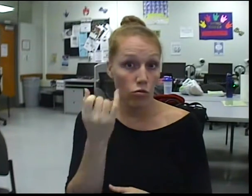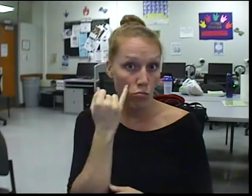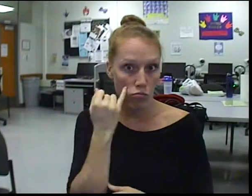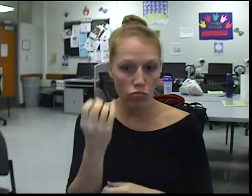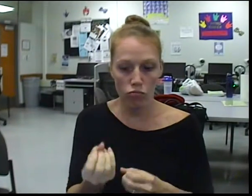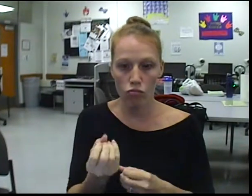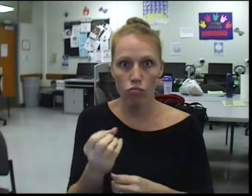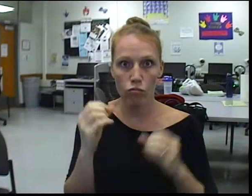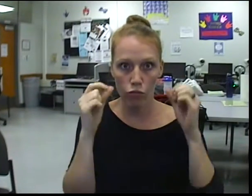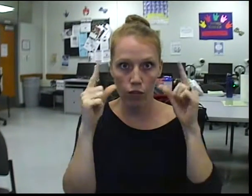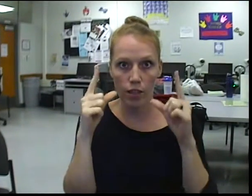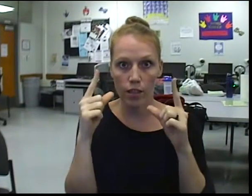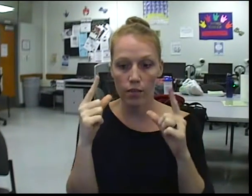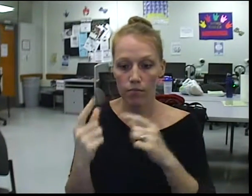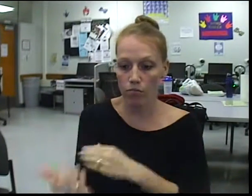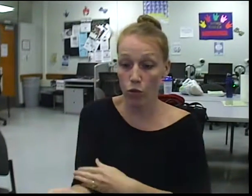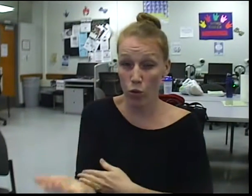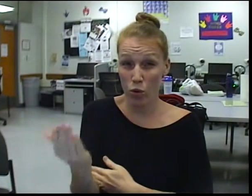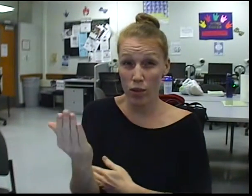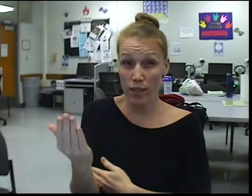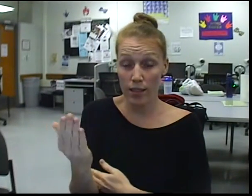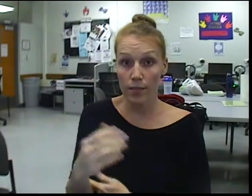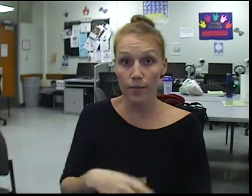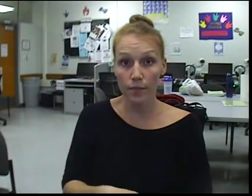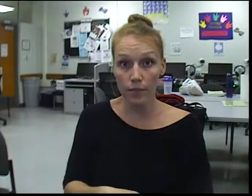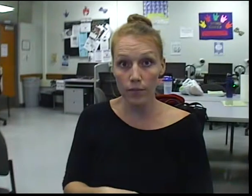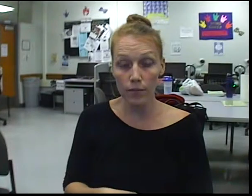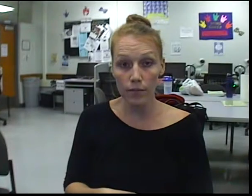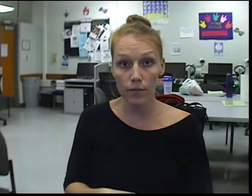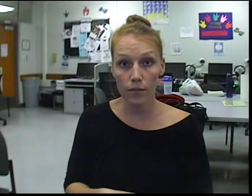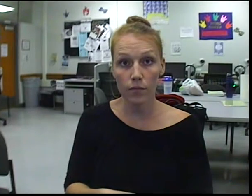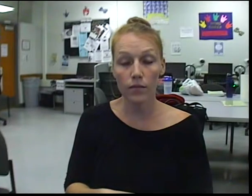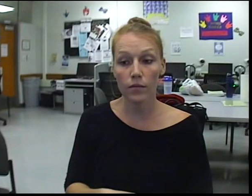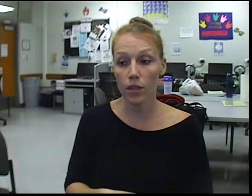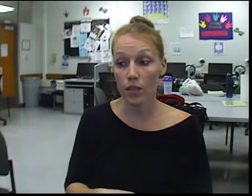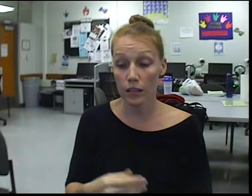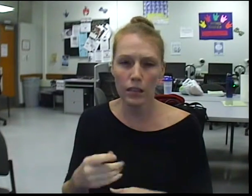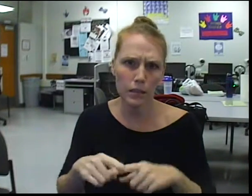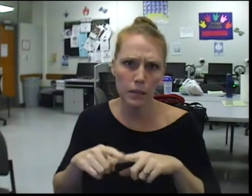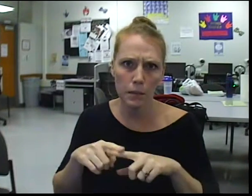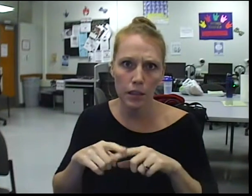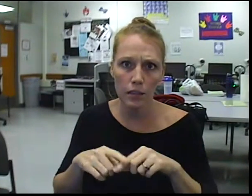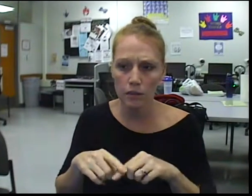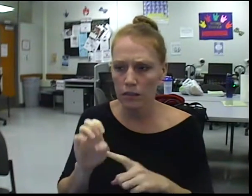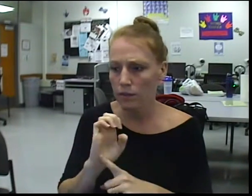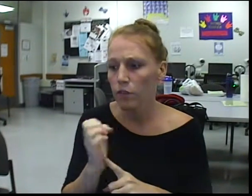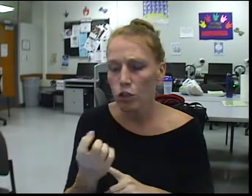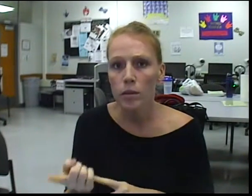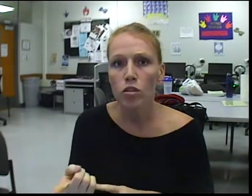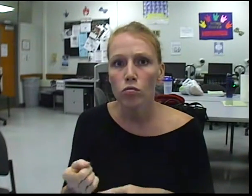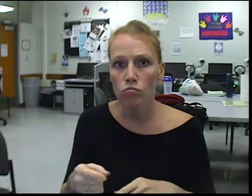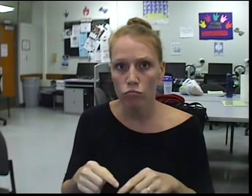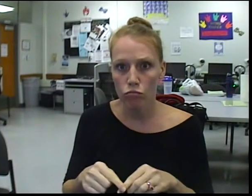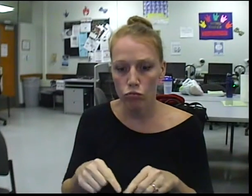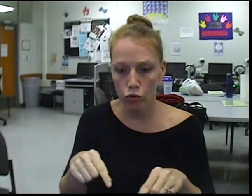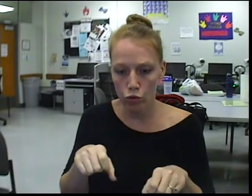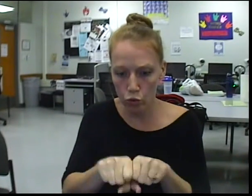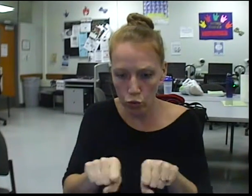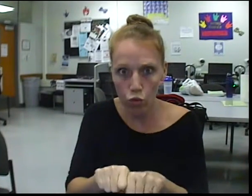the environmental situation, and take off your socks and shoes and go running barefoot through the